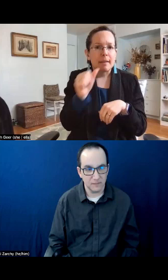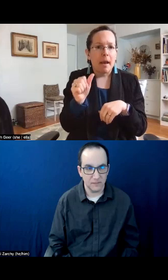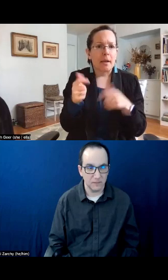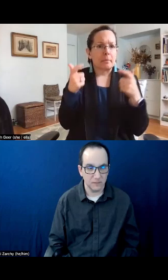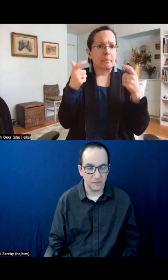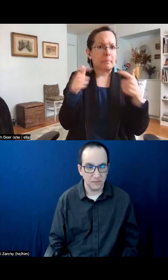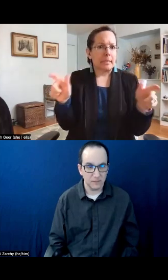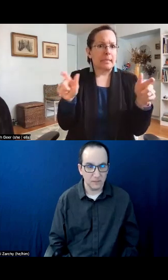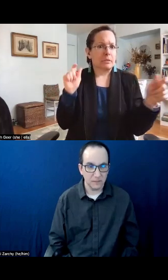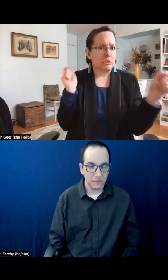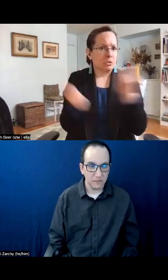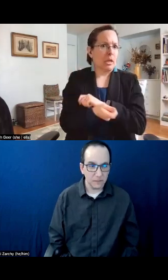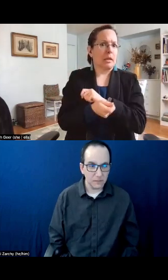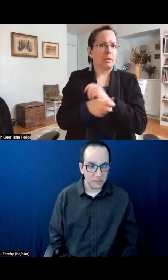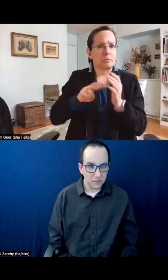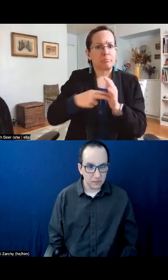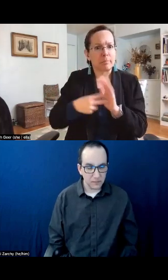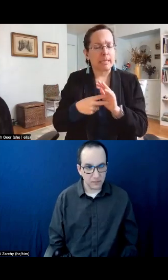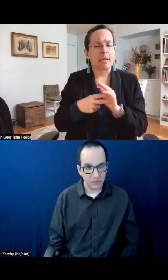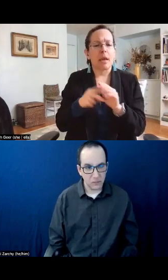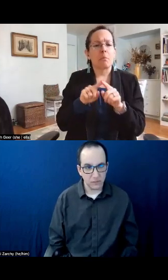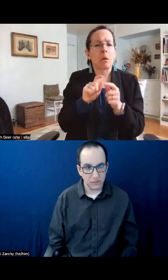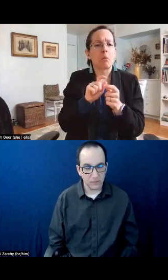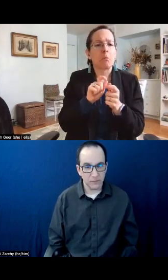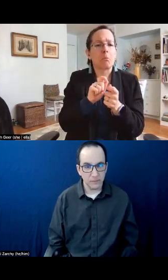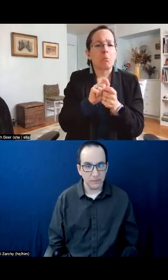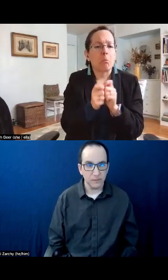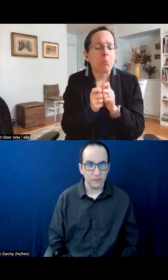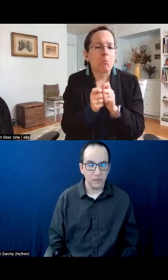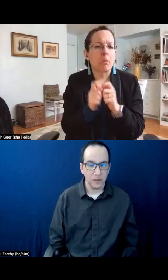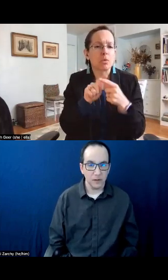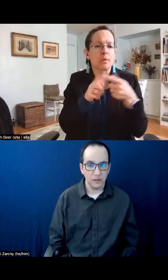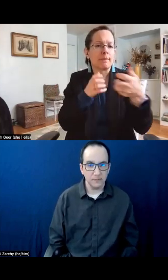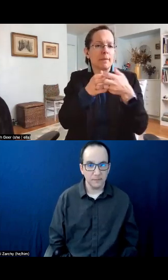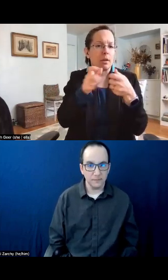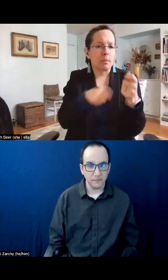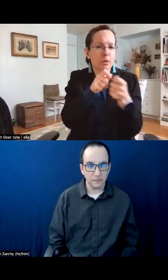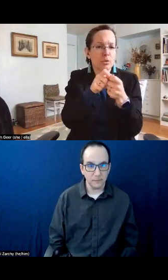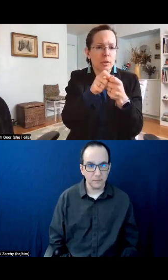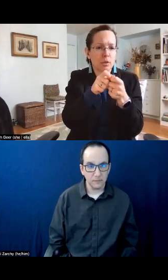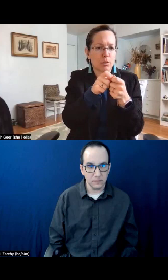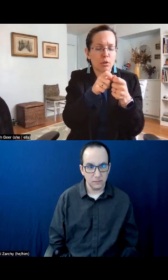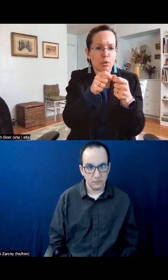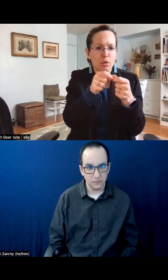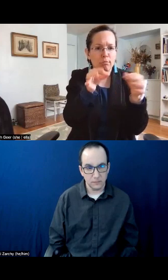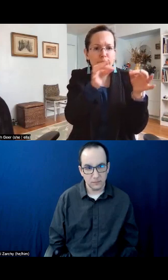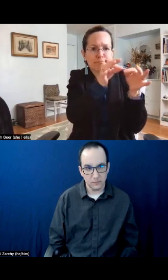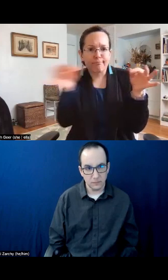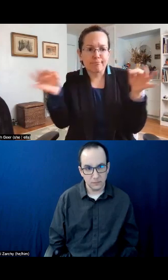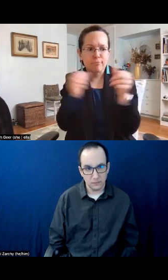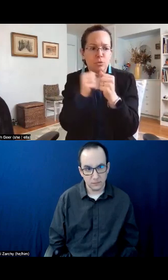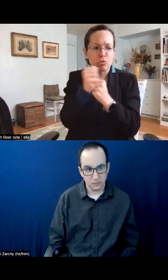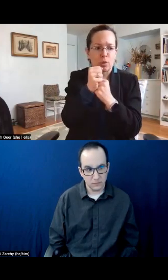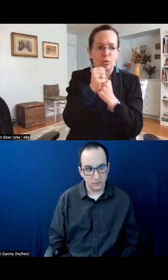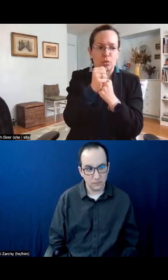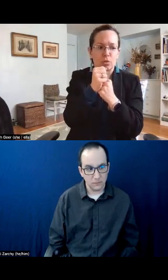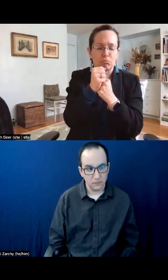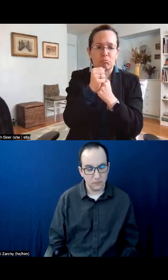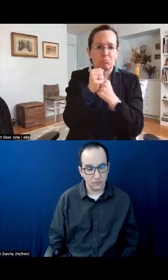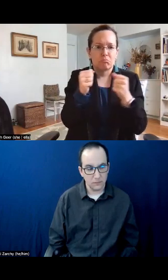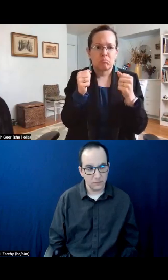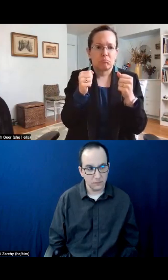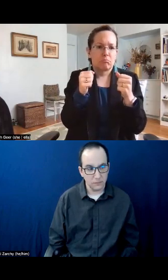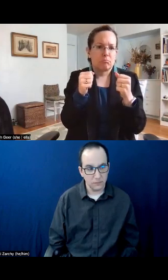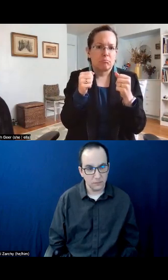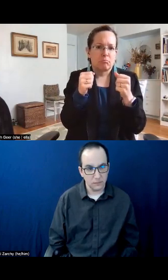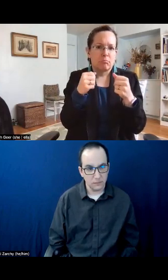it refers to the change from a word to fit a particular context. It's not a great change,